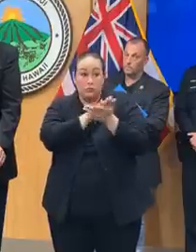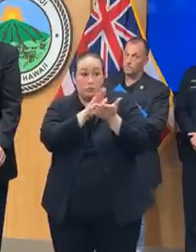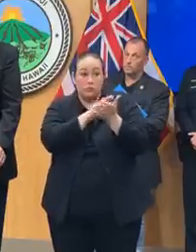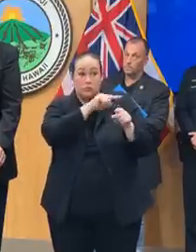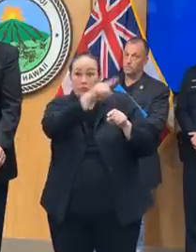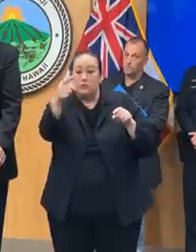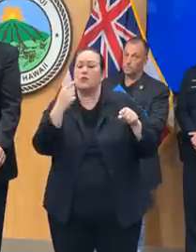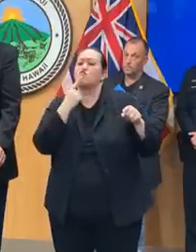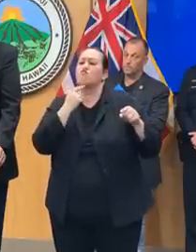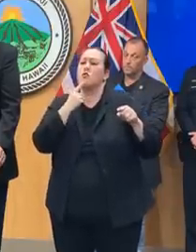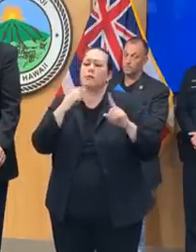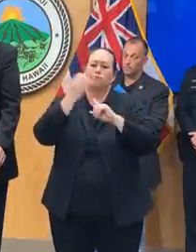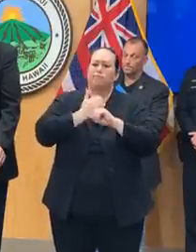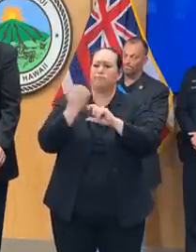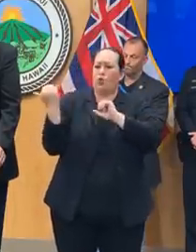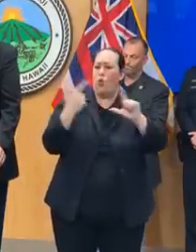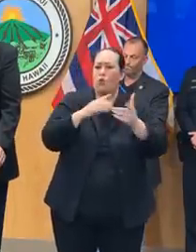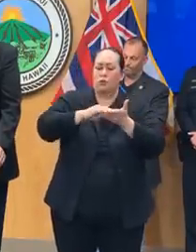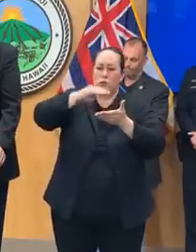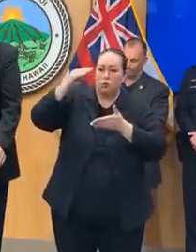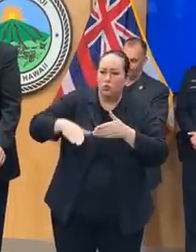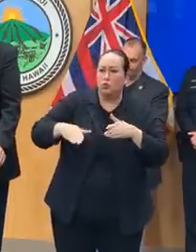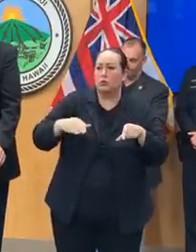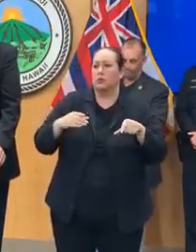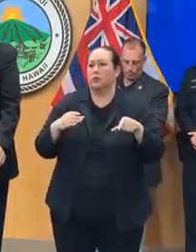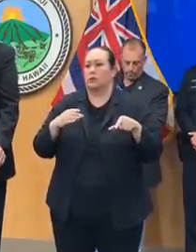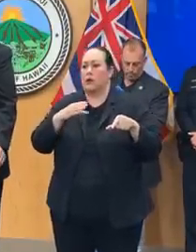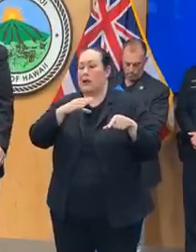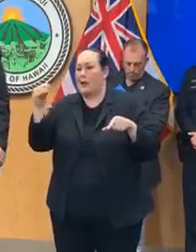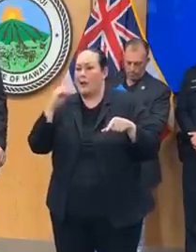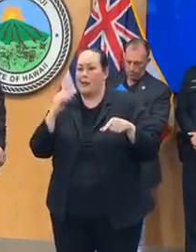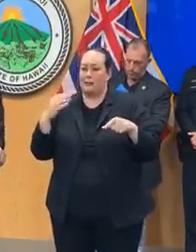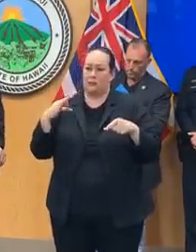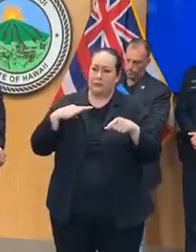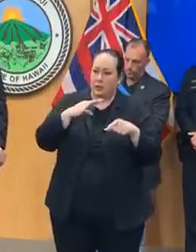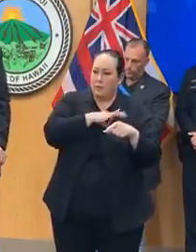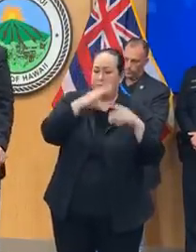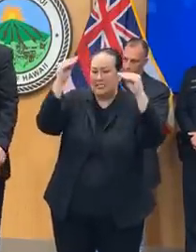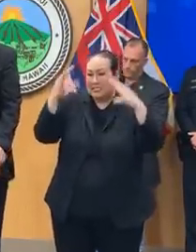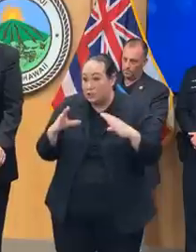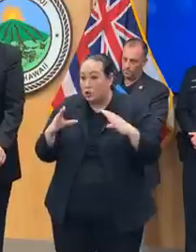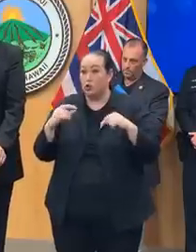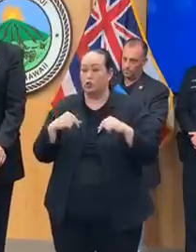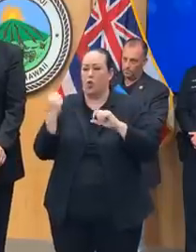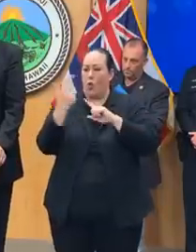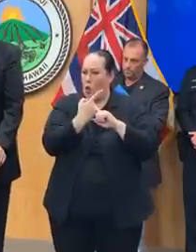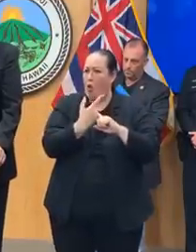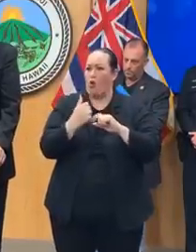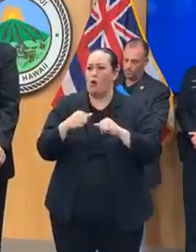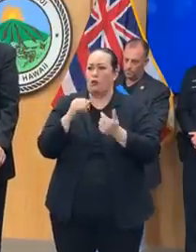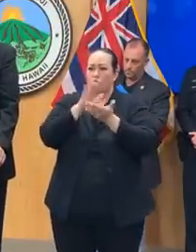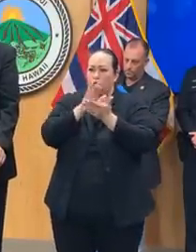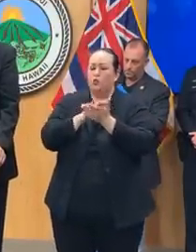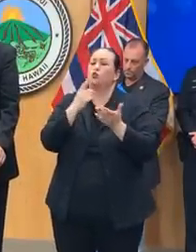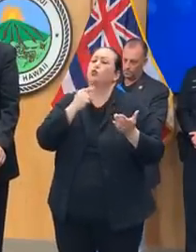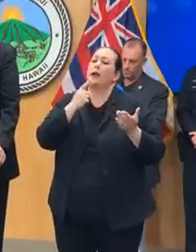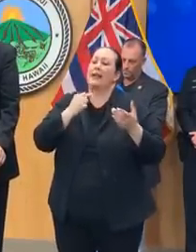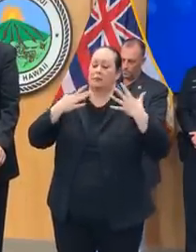for these students, as that's their school colors, as they were traveling to, of course, a new school district. So I wanted to honor